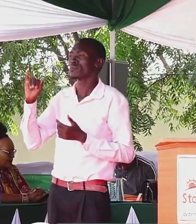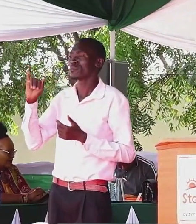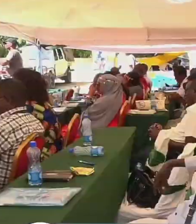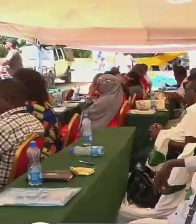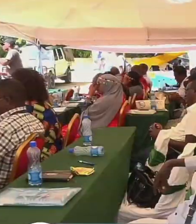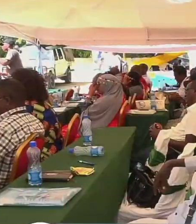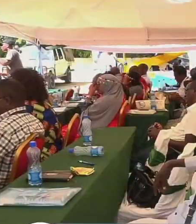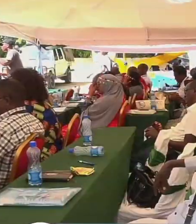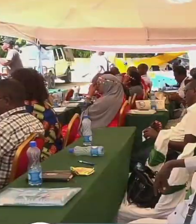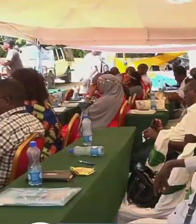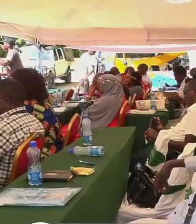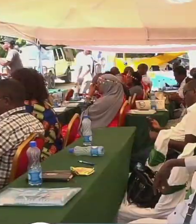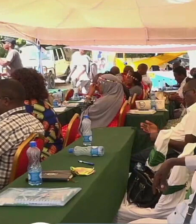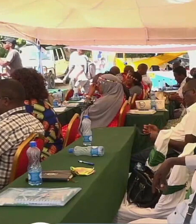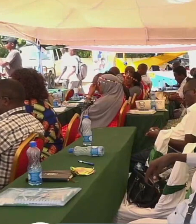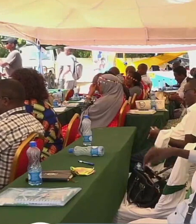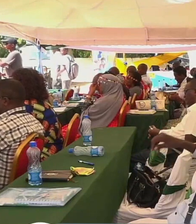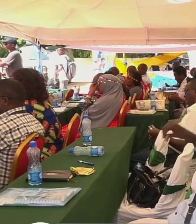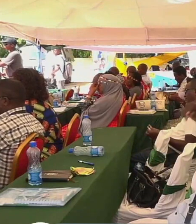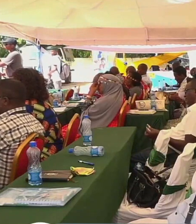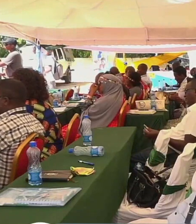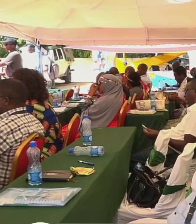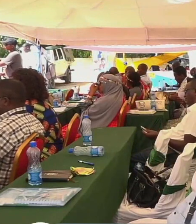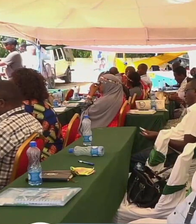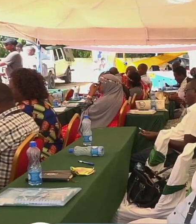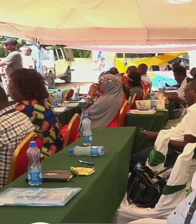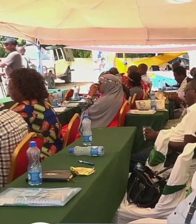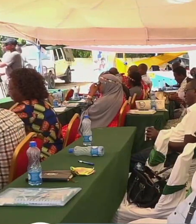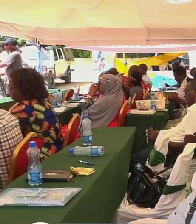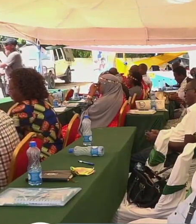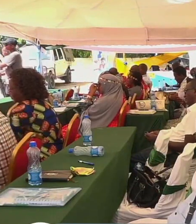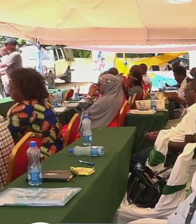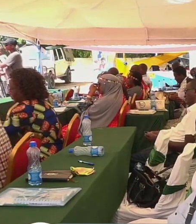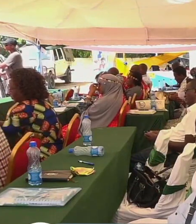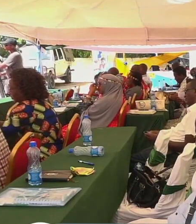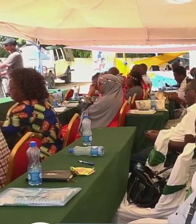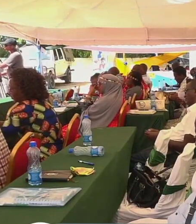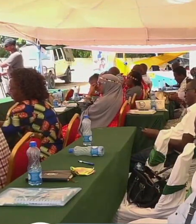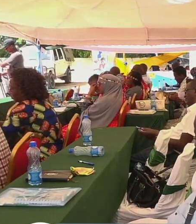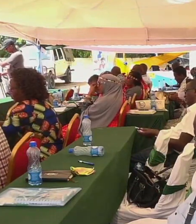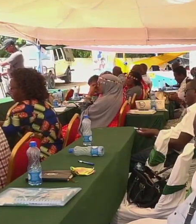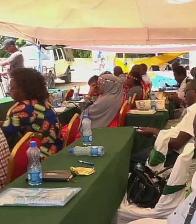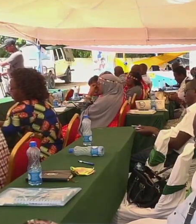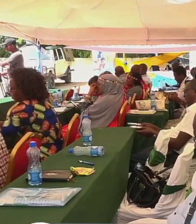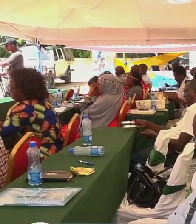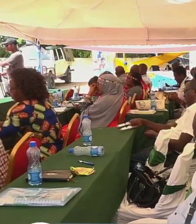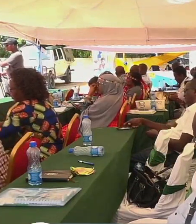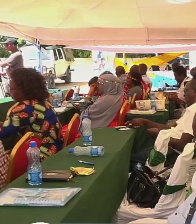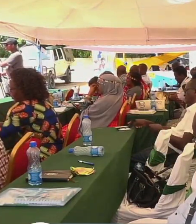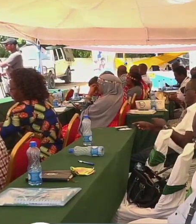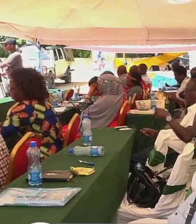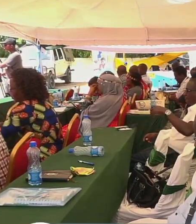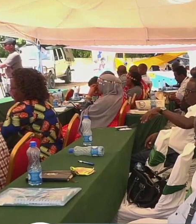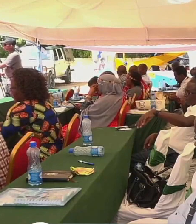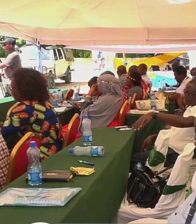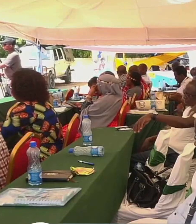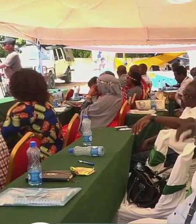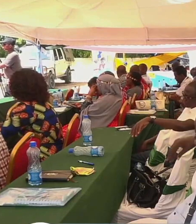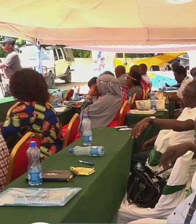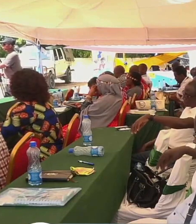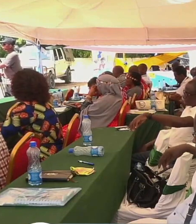Patrick, on behalf of the county government, we want to extend our appreciation for the support you are giving